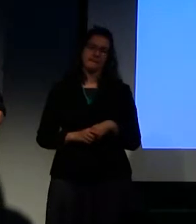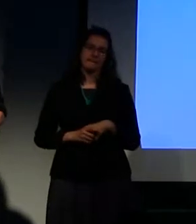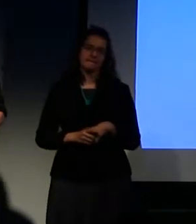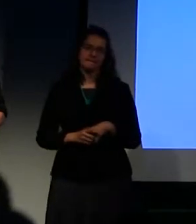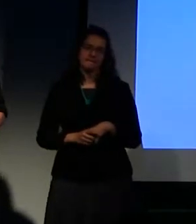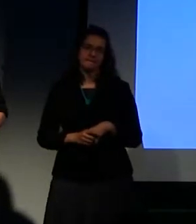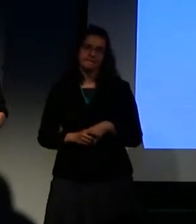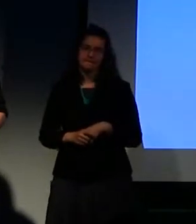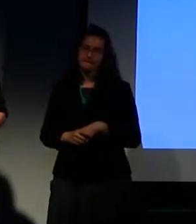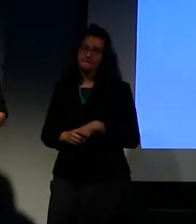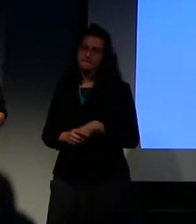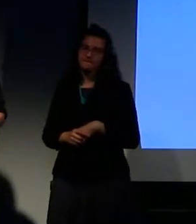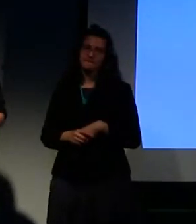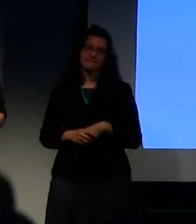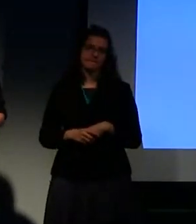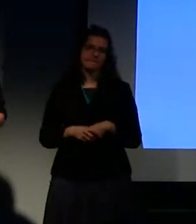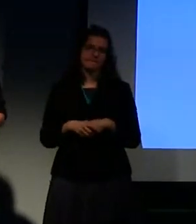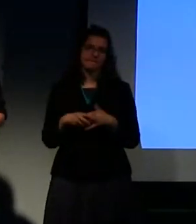So